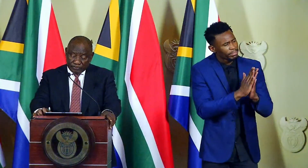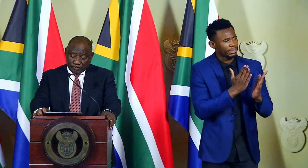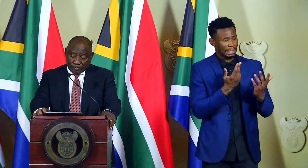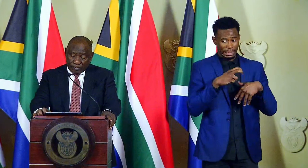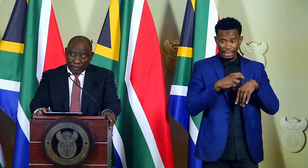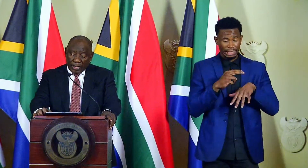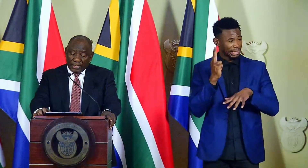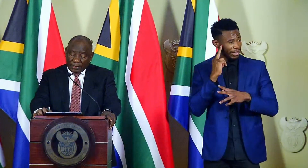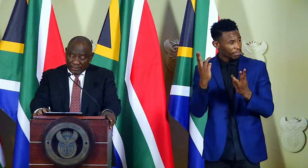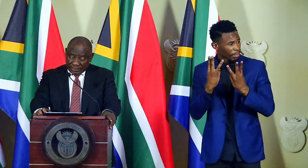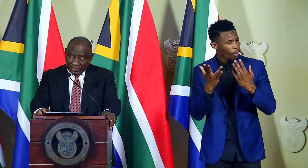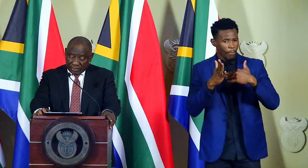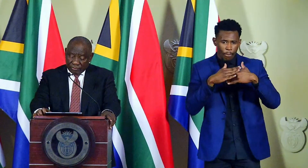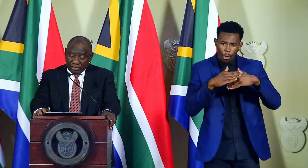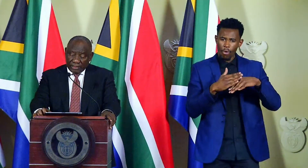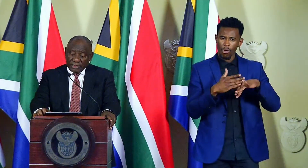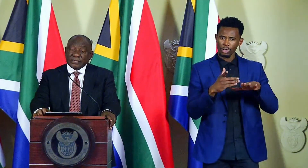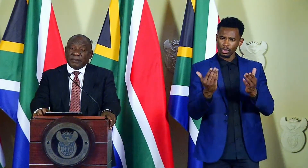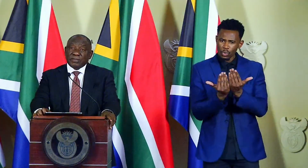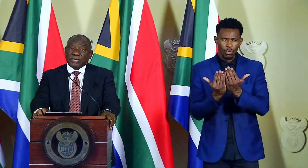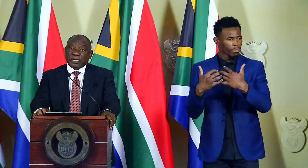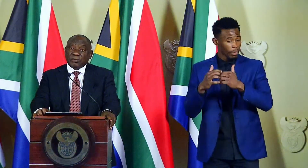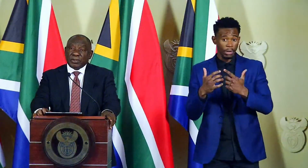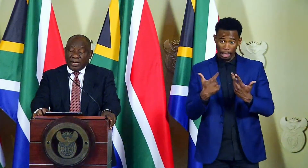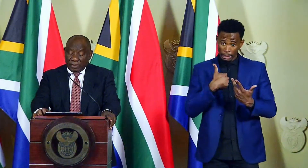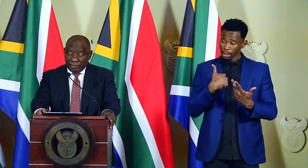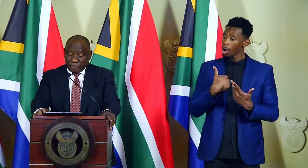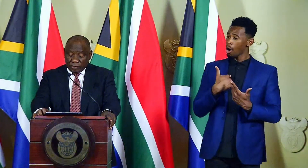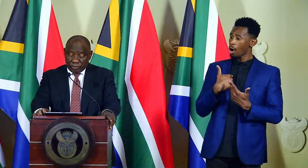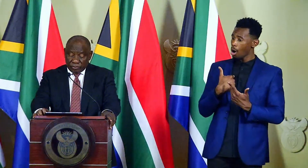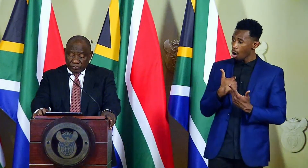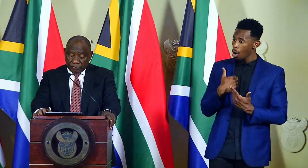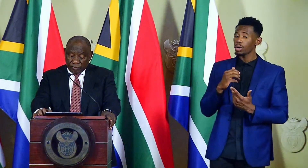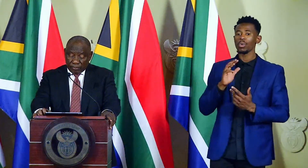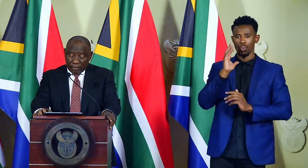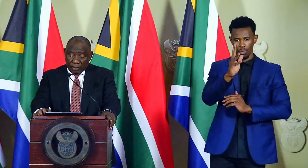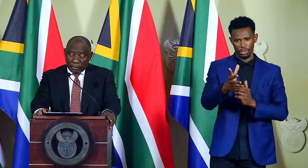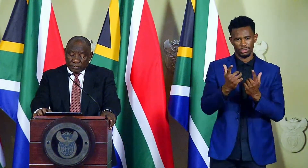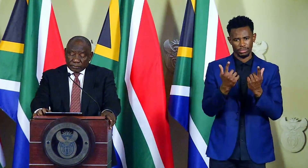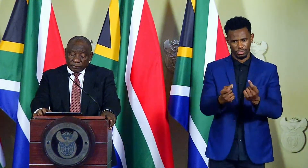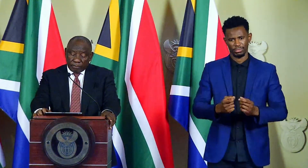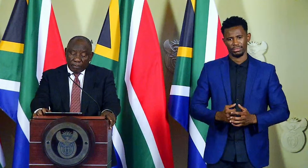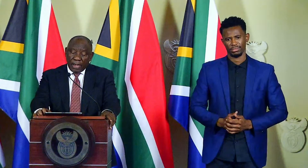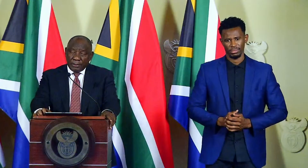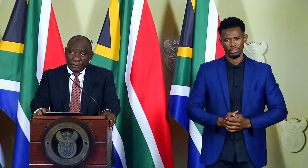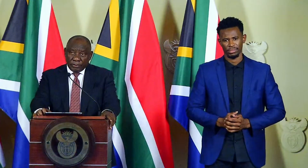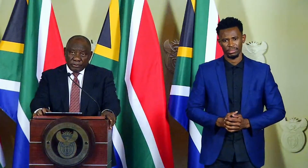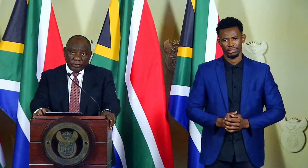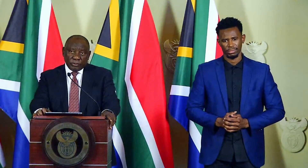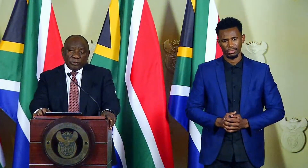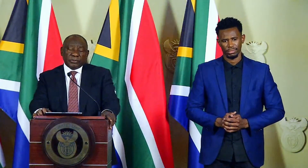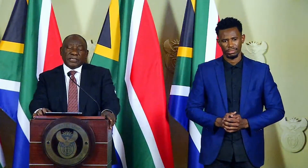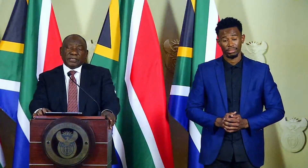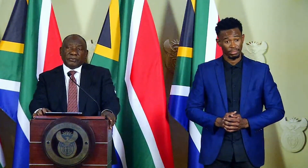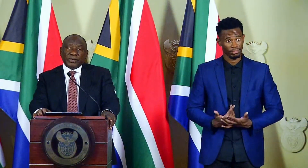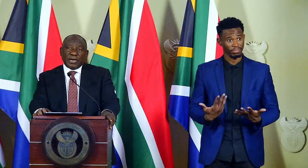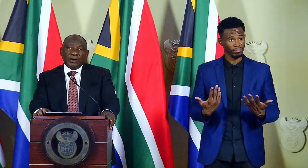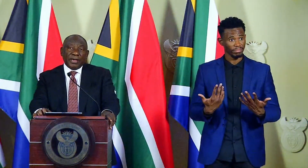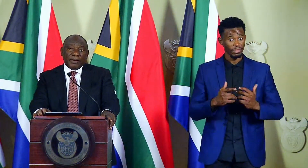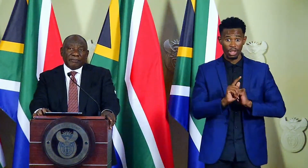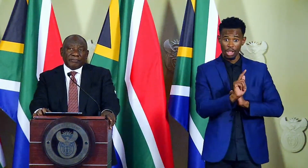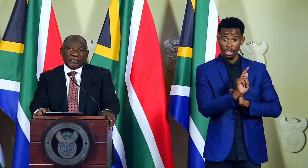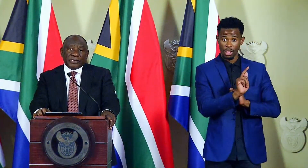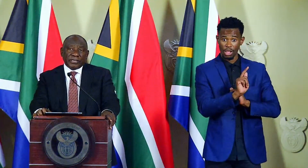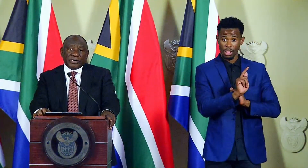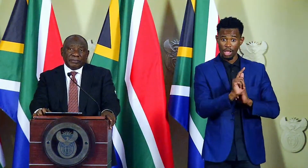people. And this is something that we are going to do. And those schools that we